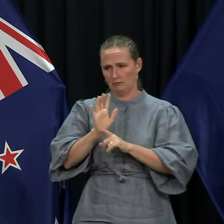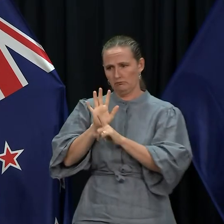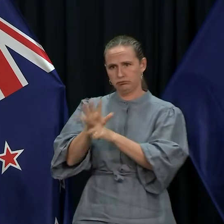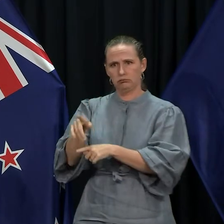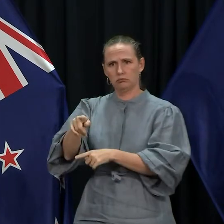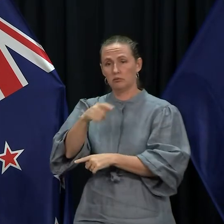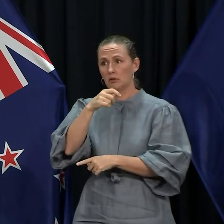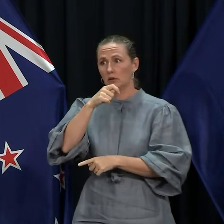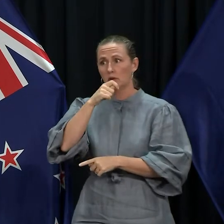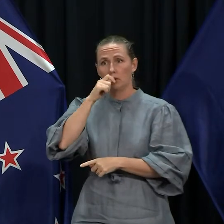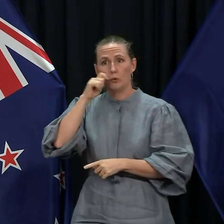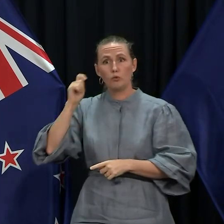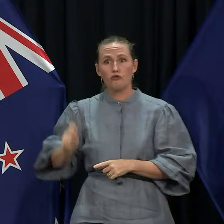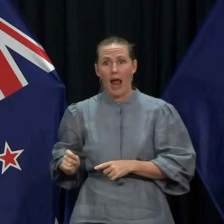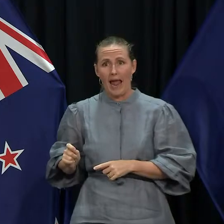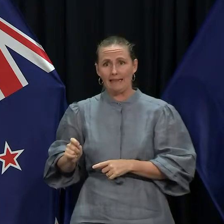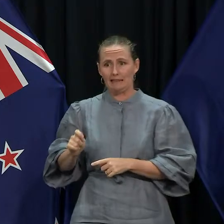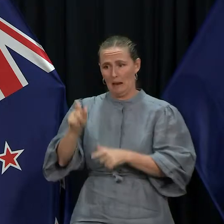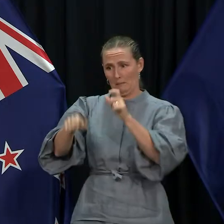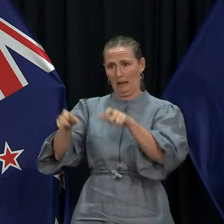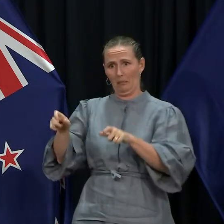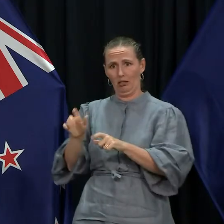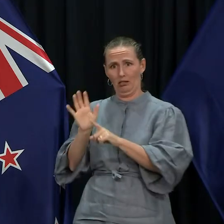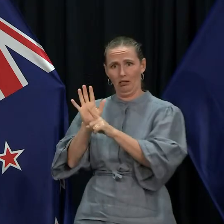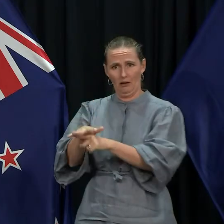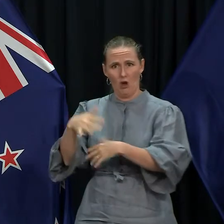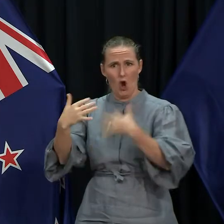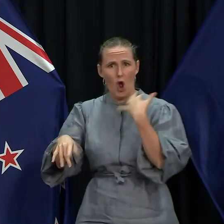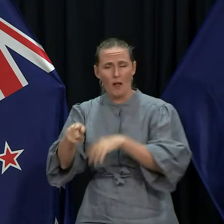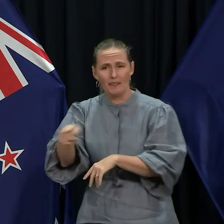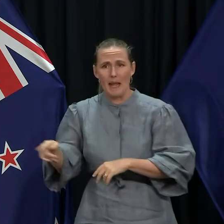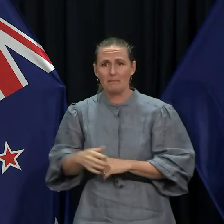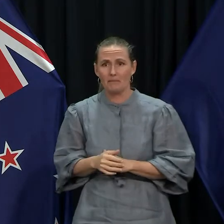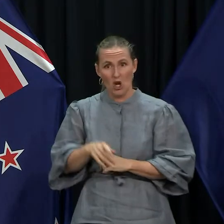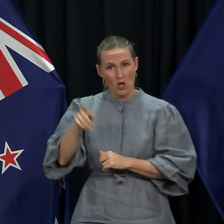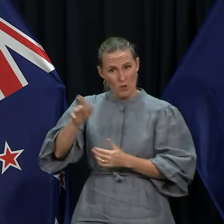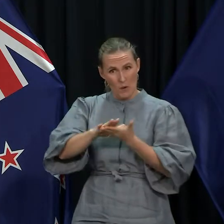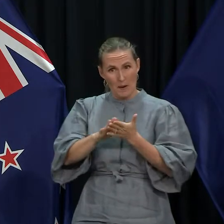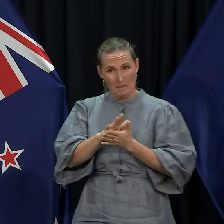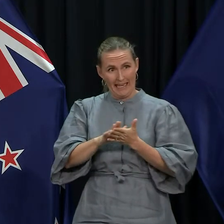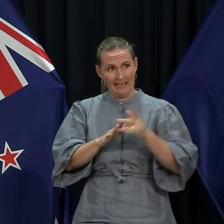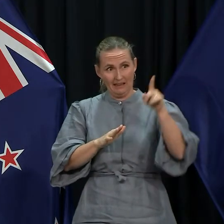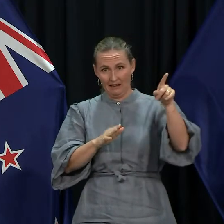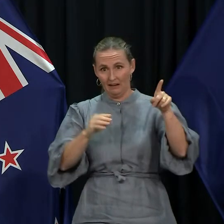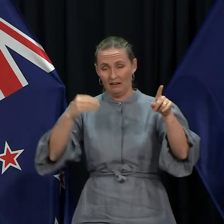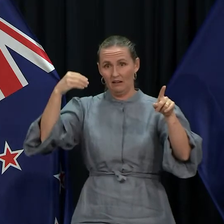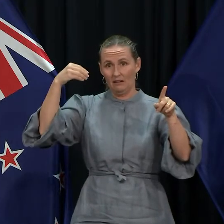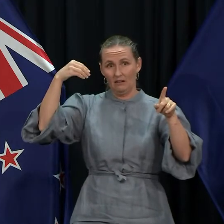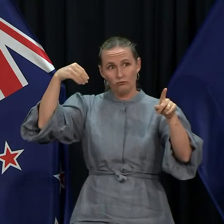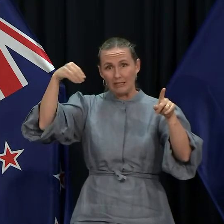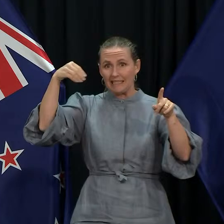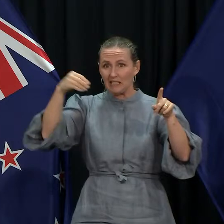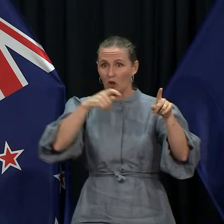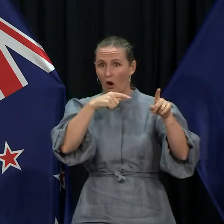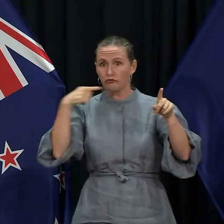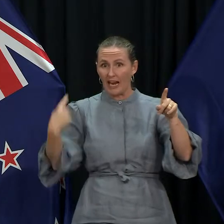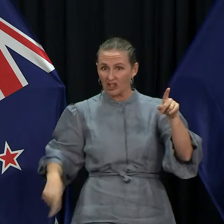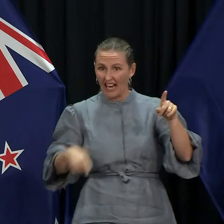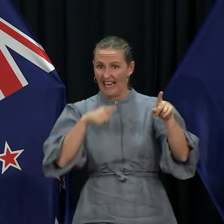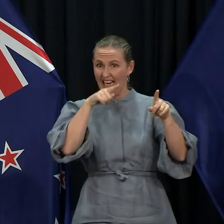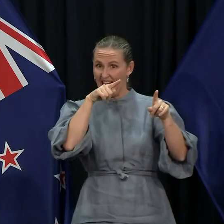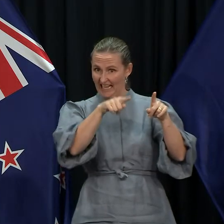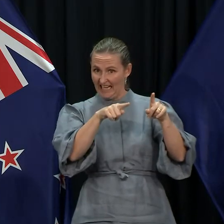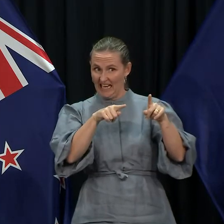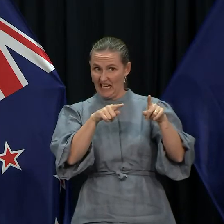Putin a war criminal? Well, certainly what we as an international community are seeing are evidence of war crimes at the hands